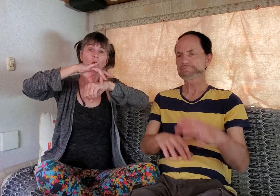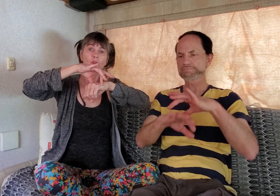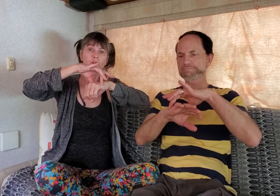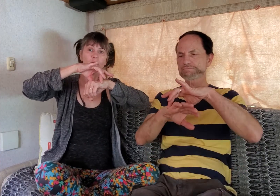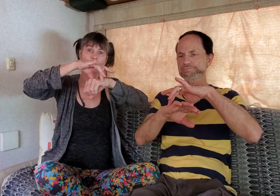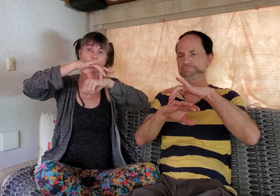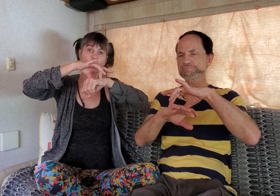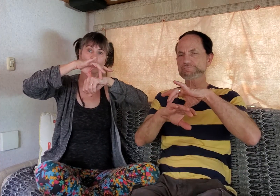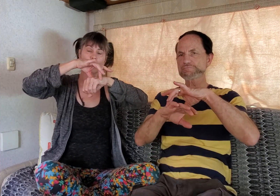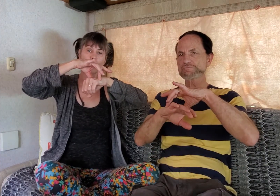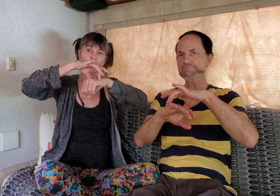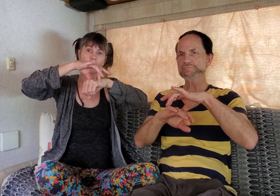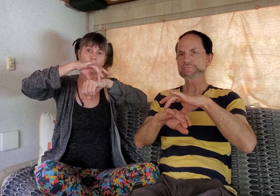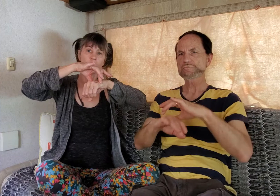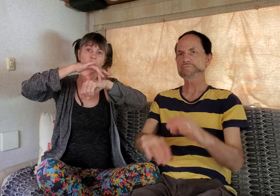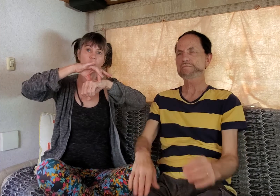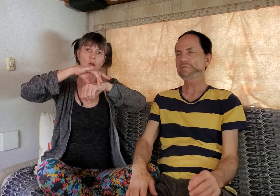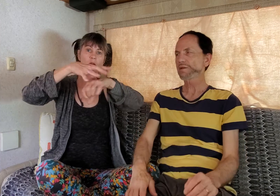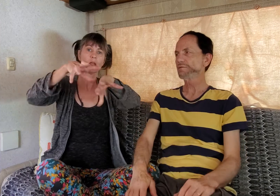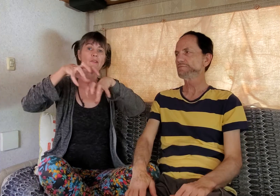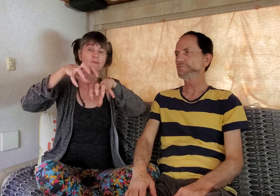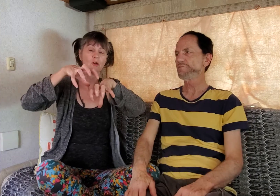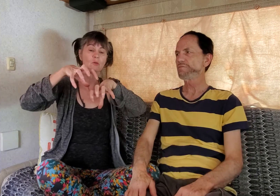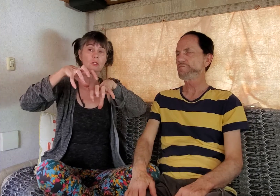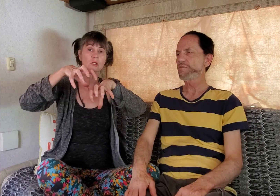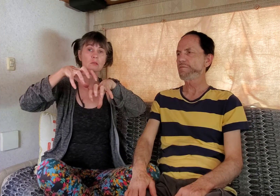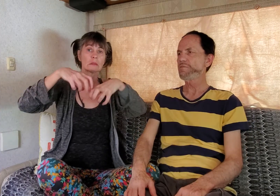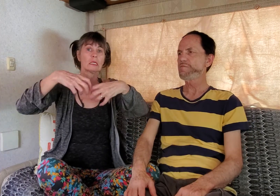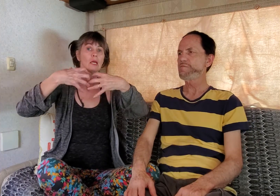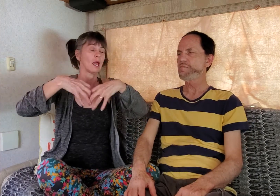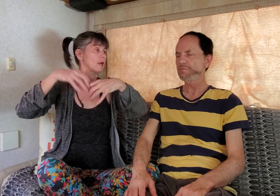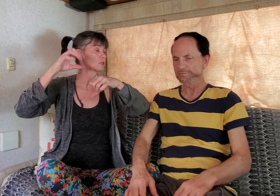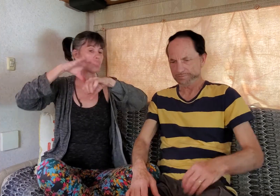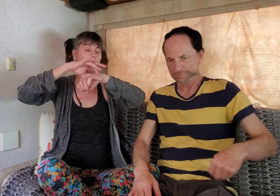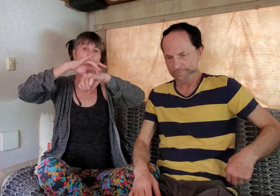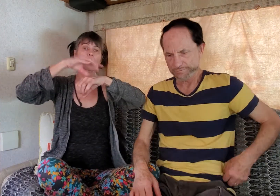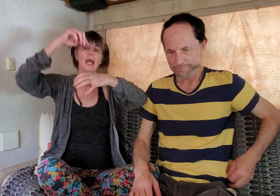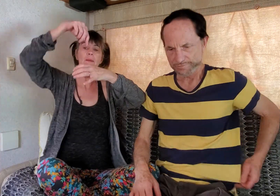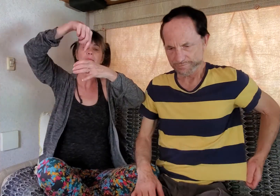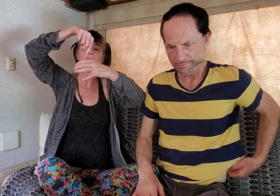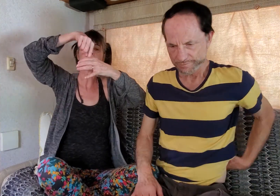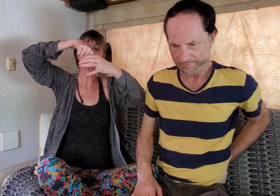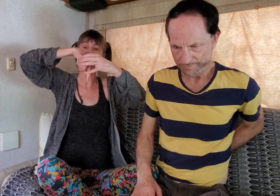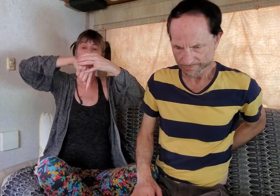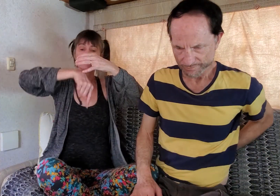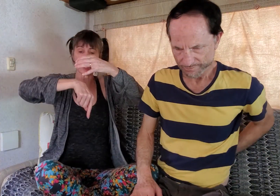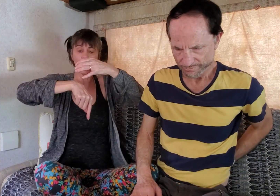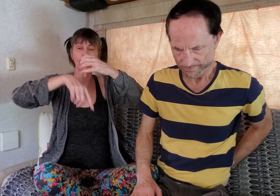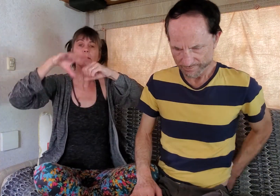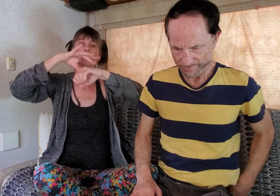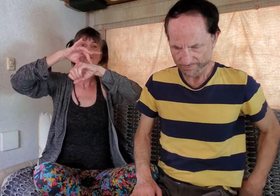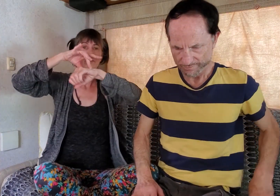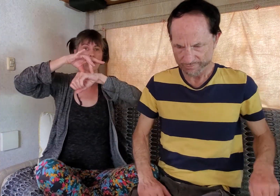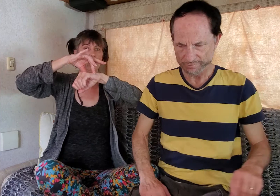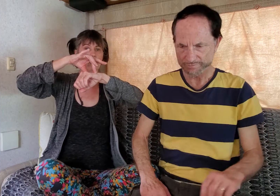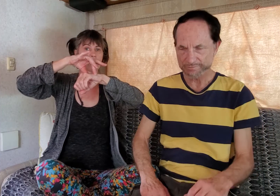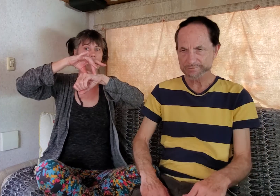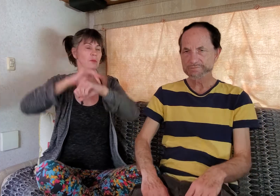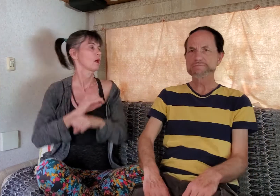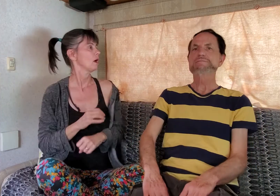Earth. Earth. So the Earth got frozen. And so he had to climb inside the Earth.